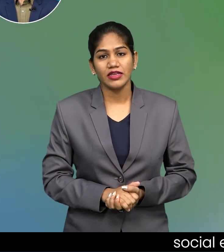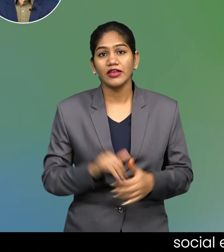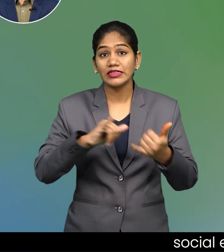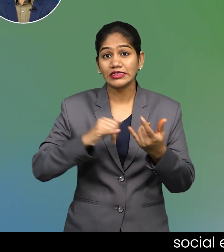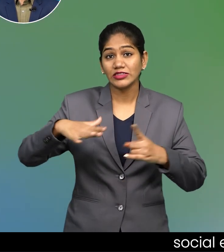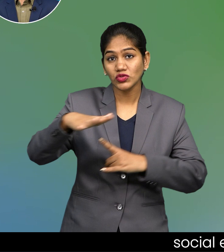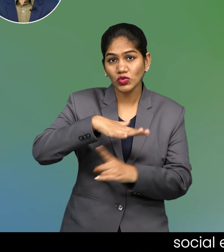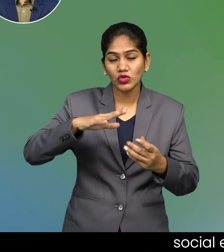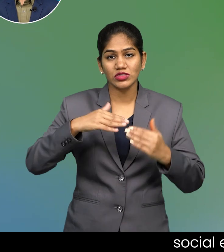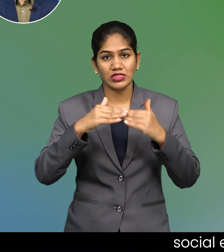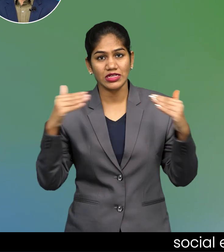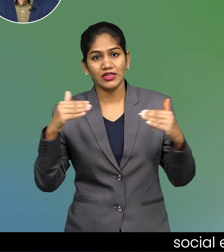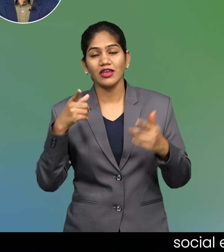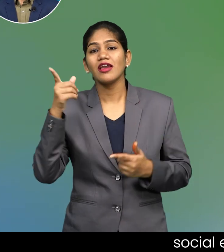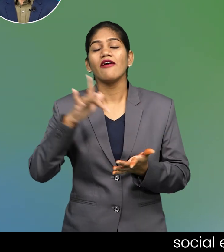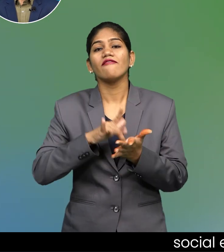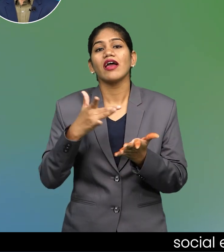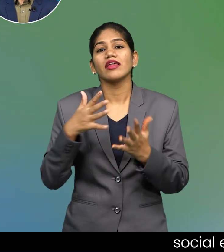social equality in America.